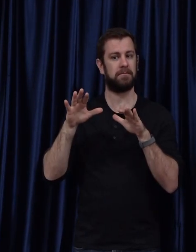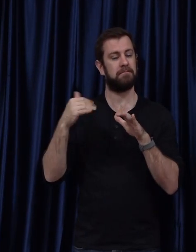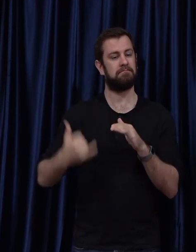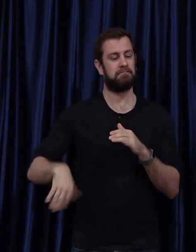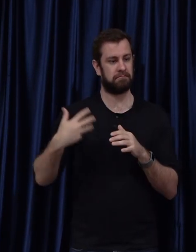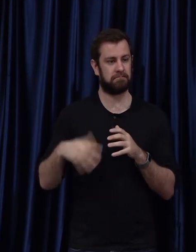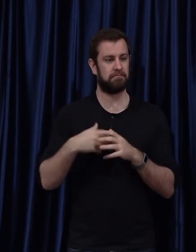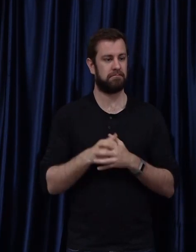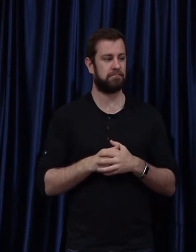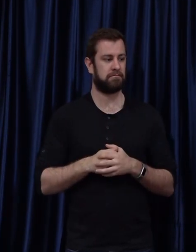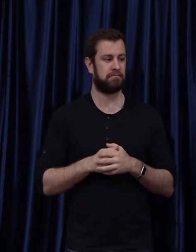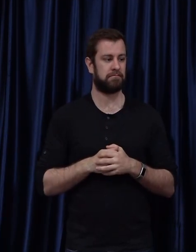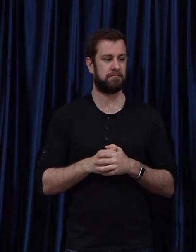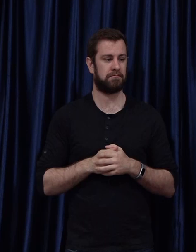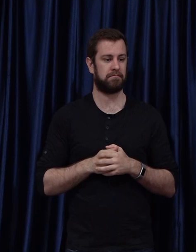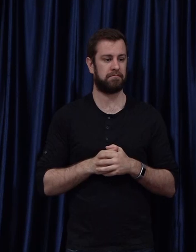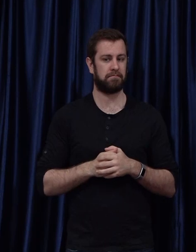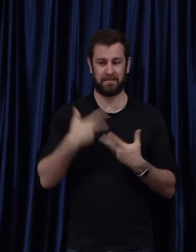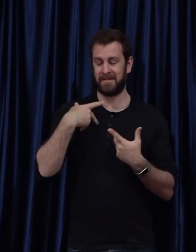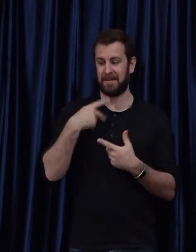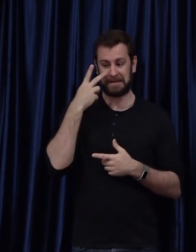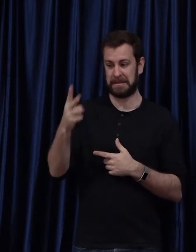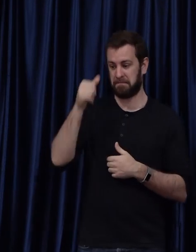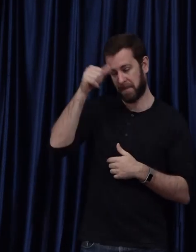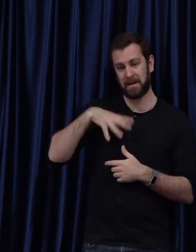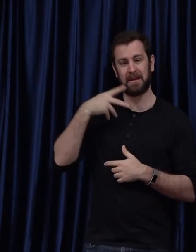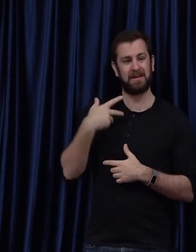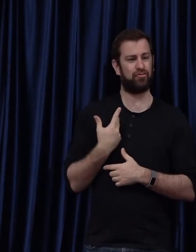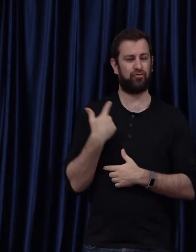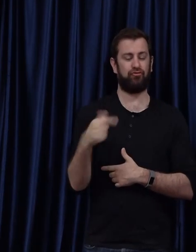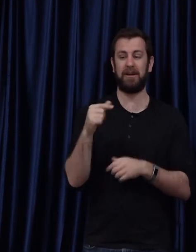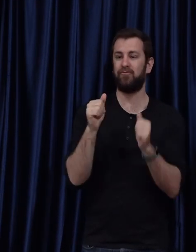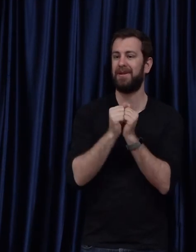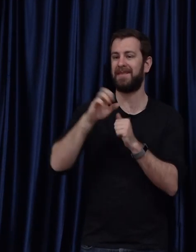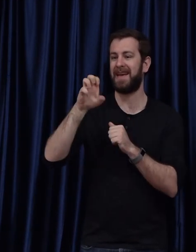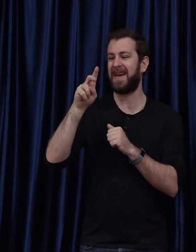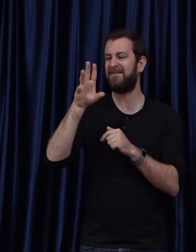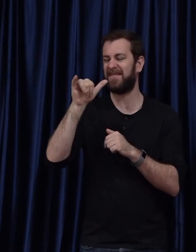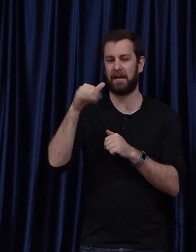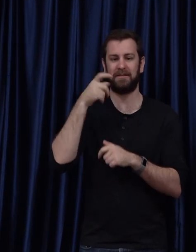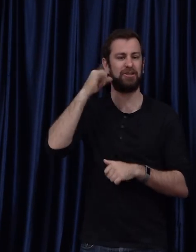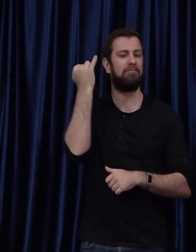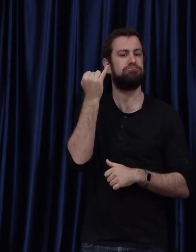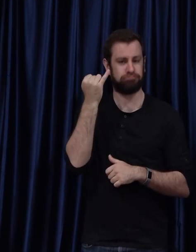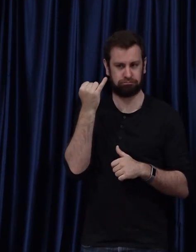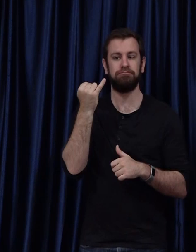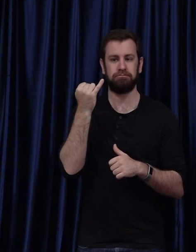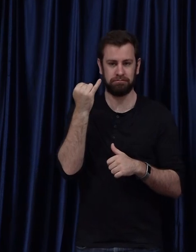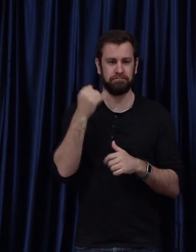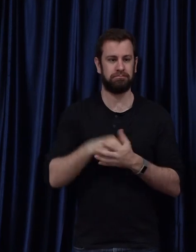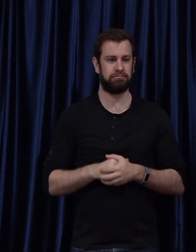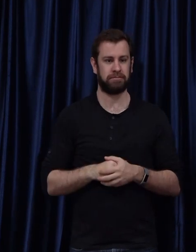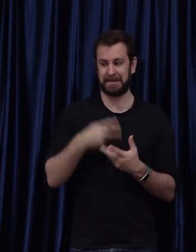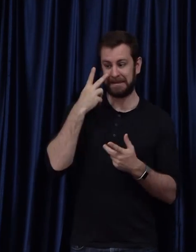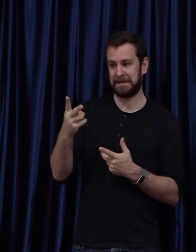on the wings, green with envy, green with envy. Umar radiallahu anhu said, in my heart I